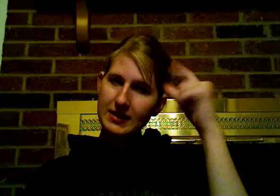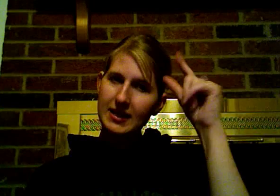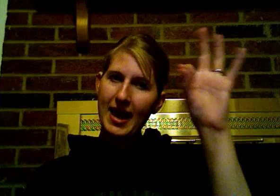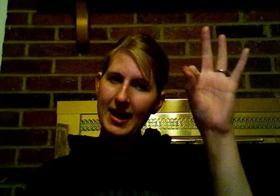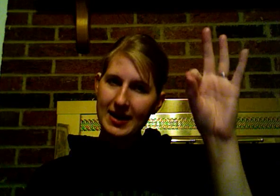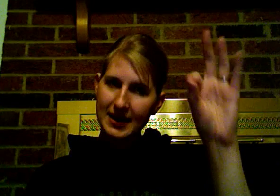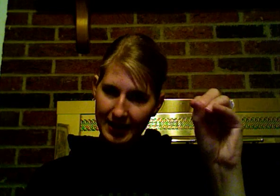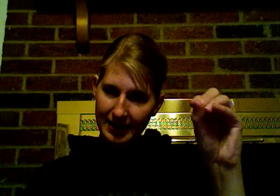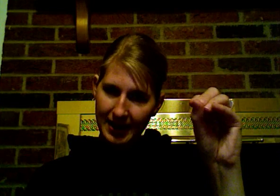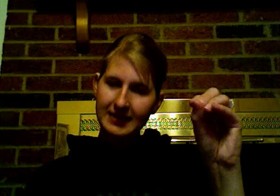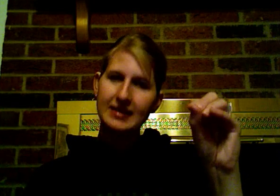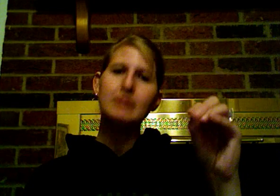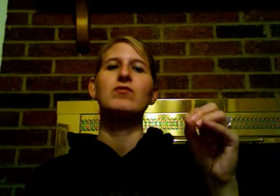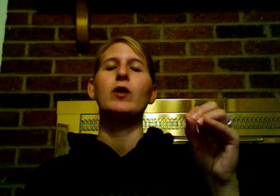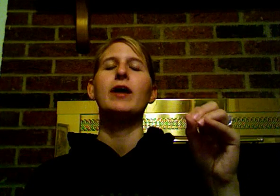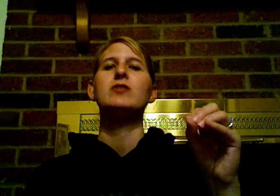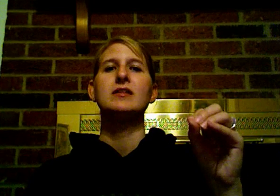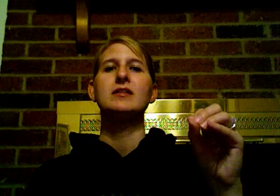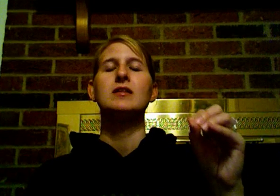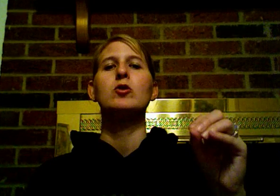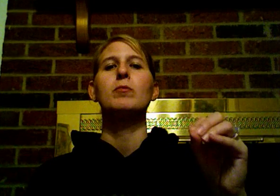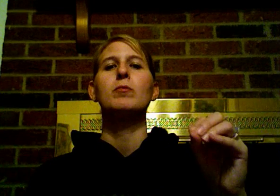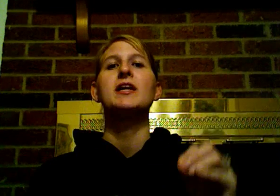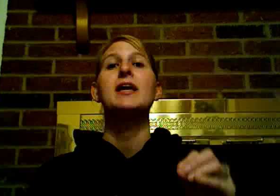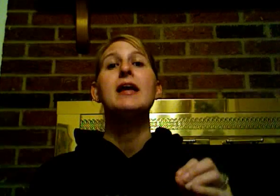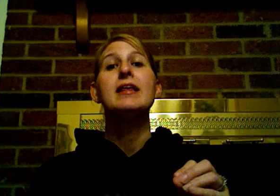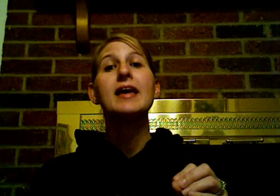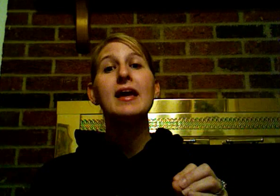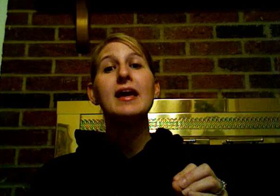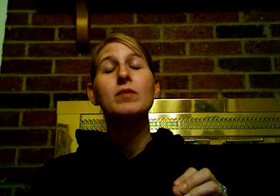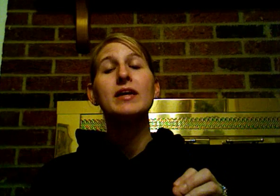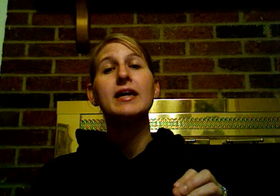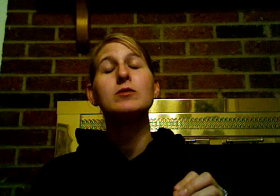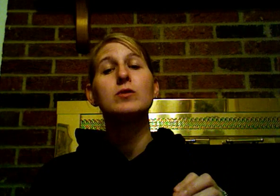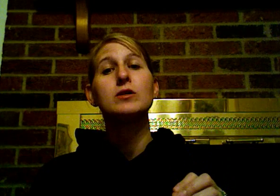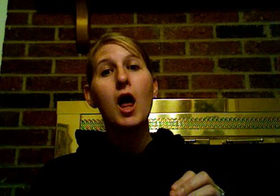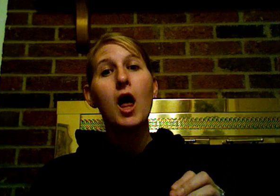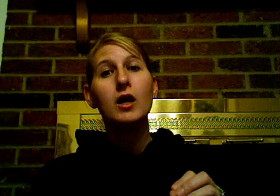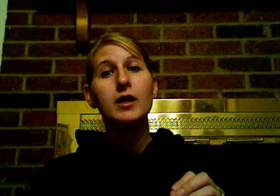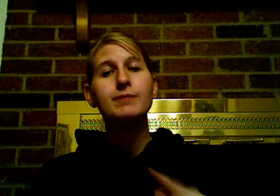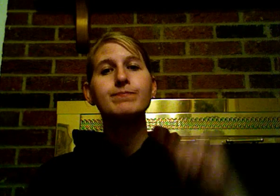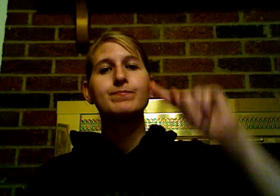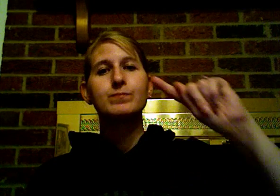to the head, 90 before I do it. That's number incorporation. Then when we get up to $1, $1,